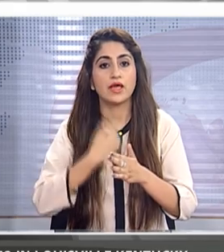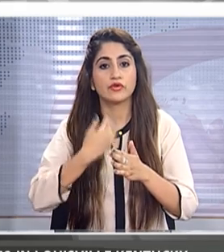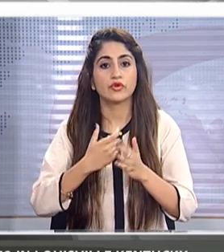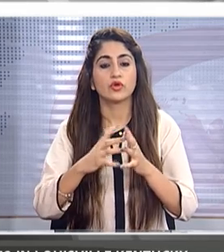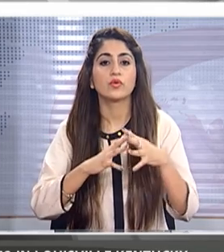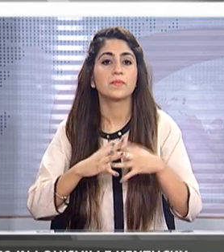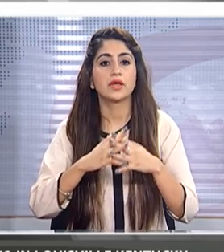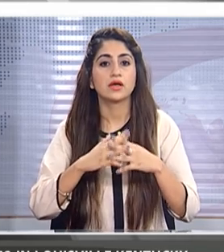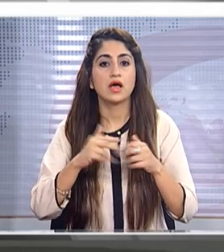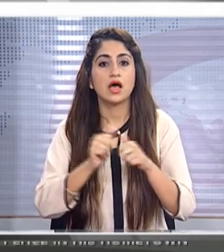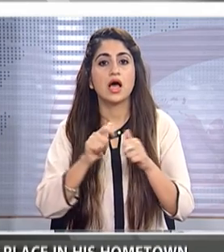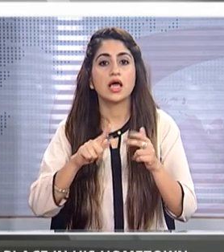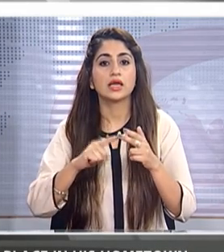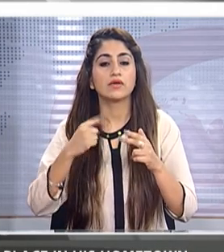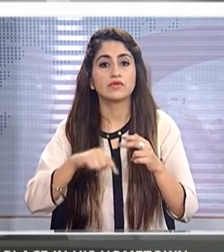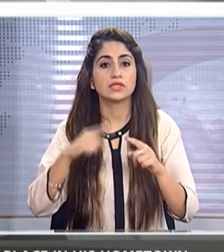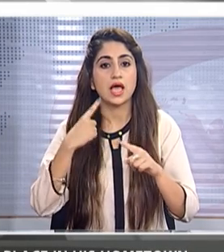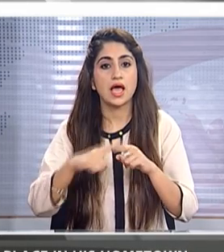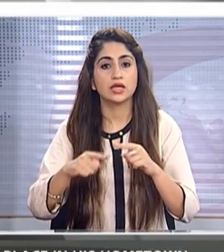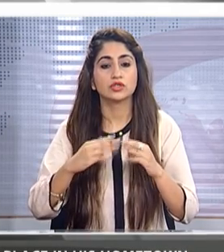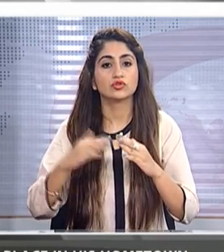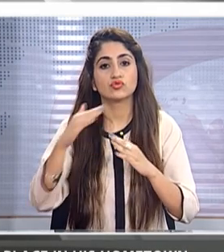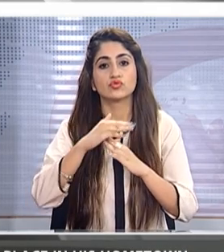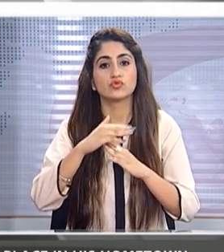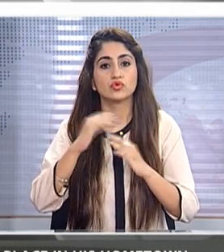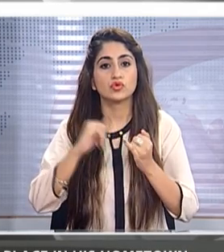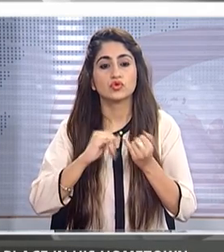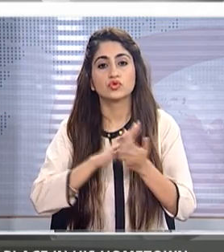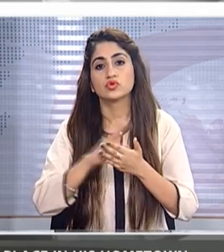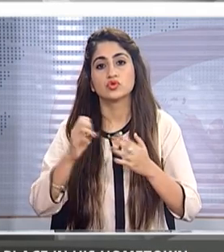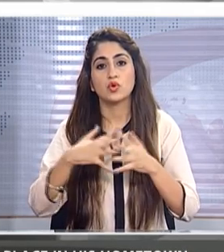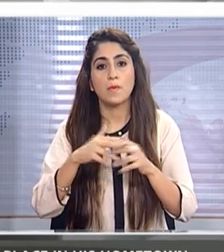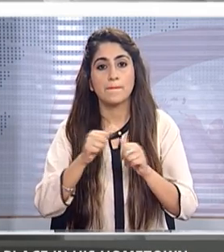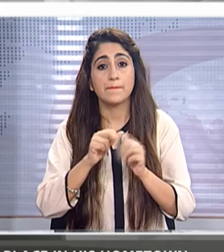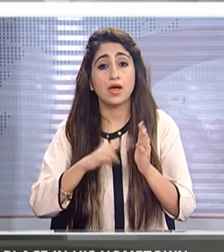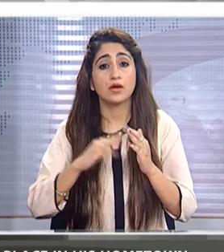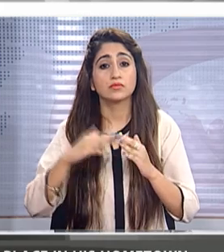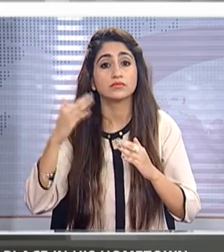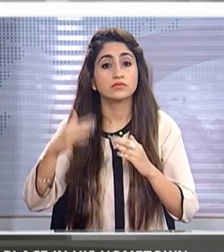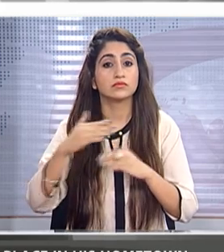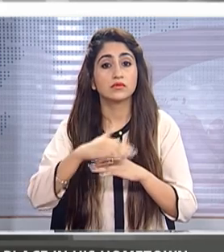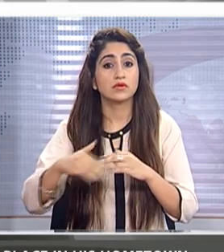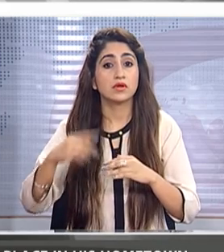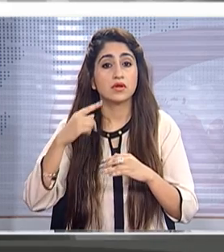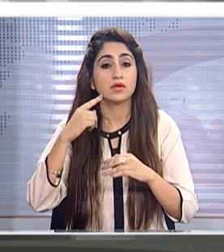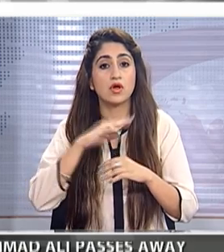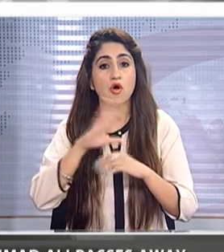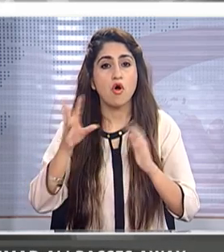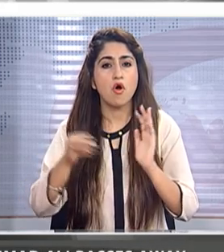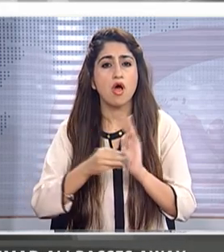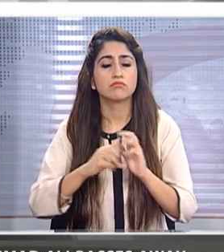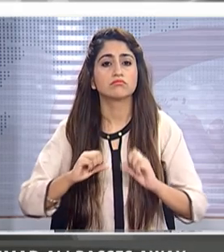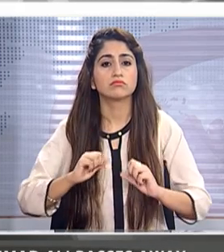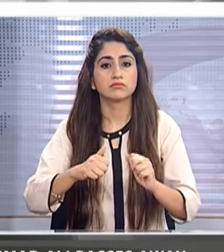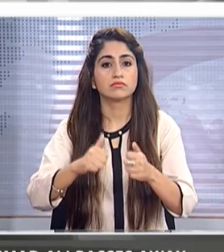entering the U.S. Ali was an anti-establishment showman who transcended borders and barriers, race and religion.